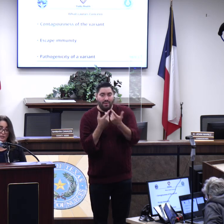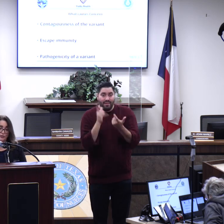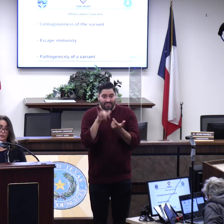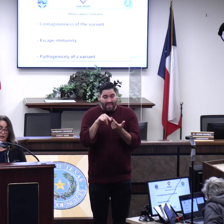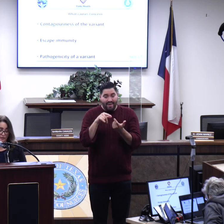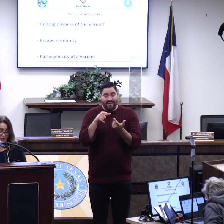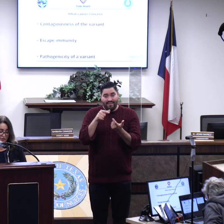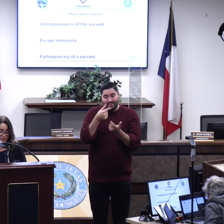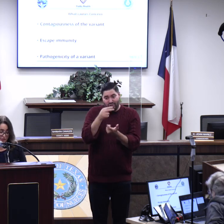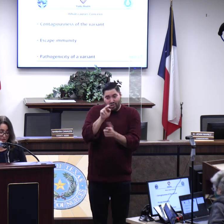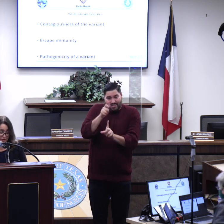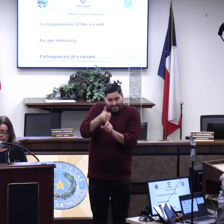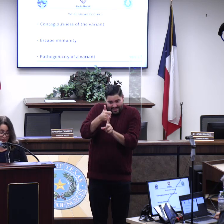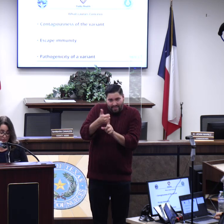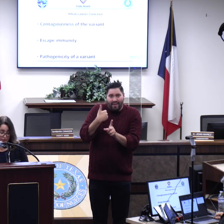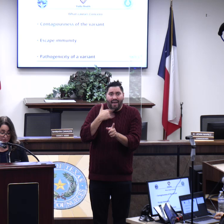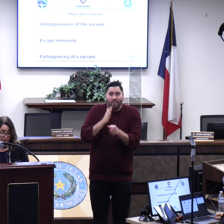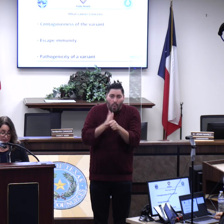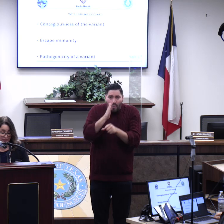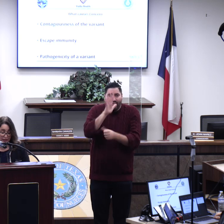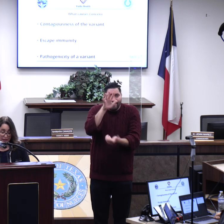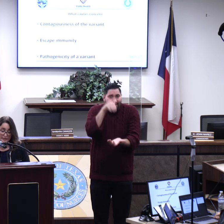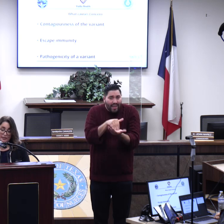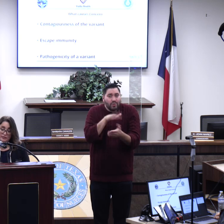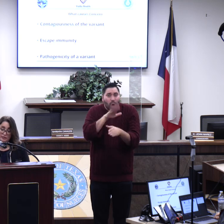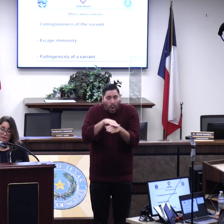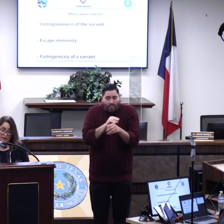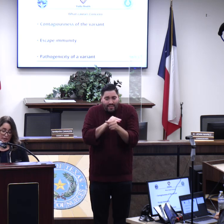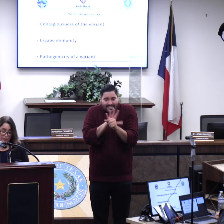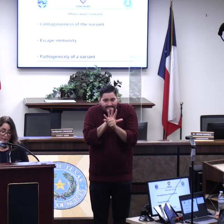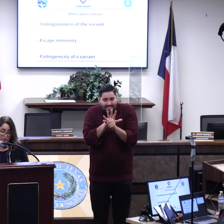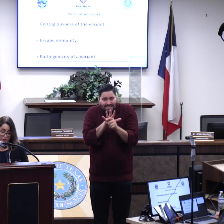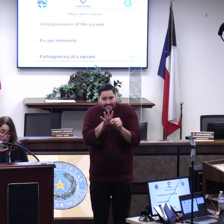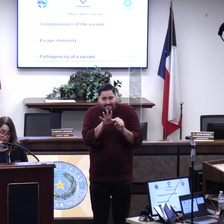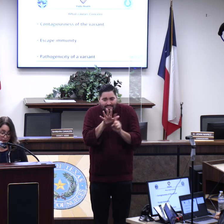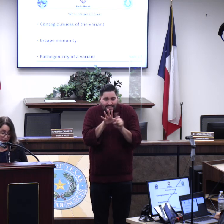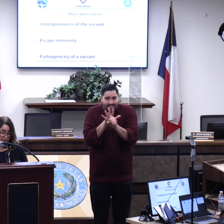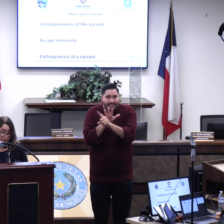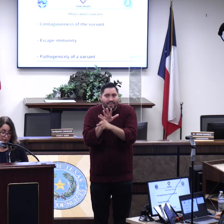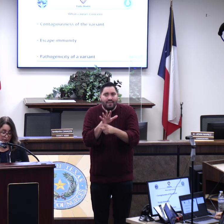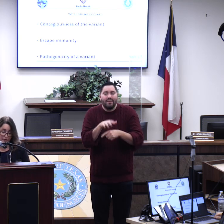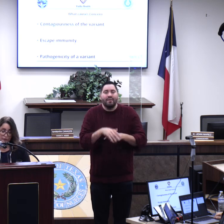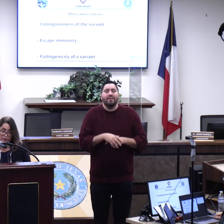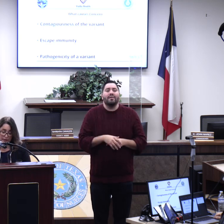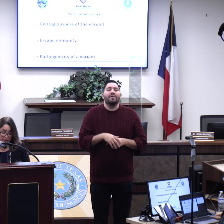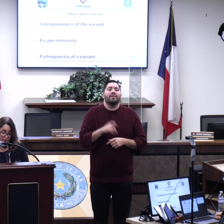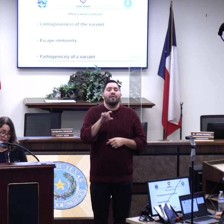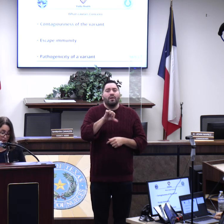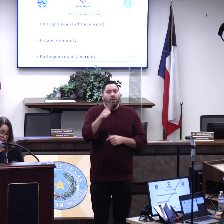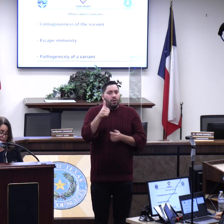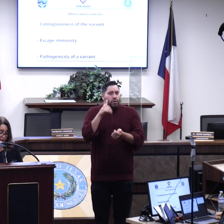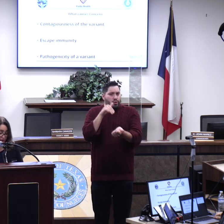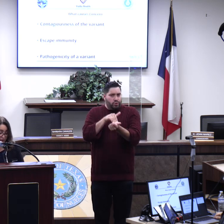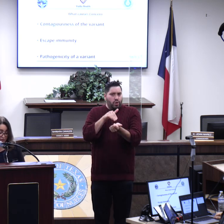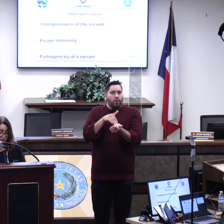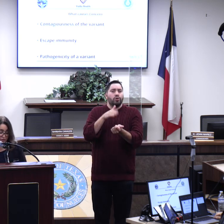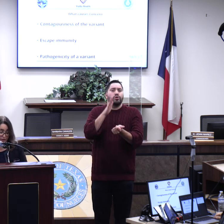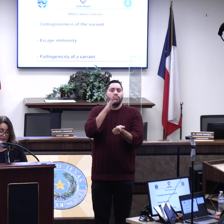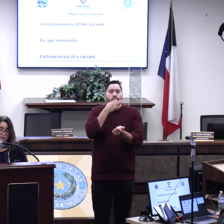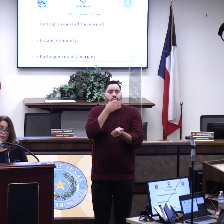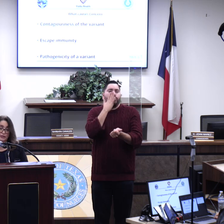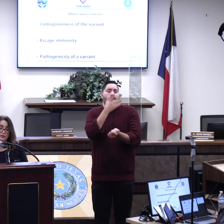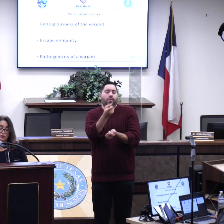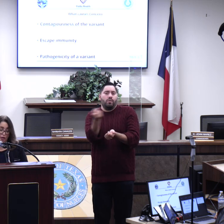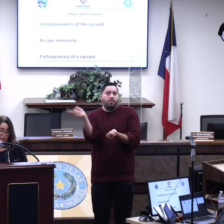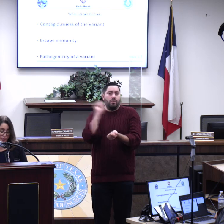has over 5,000 genes on the spike protein. And Dr. Ramachandruni, our local health authority for the City County Health District,